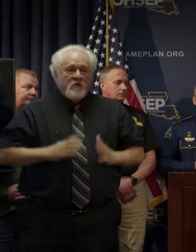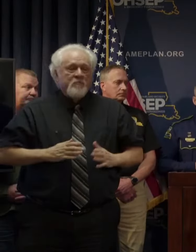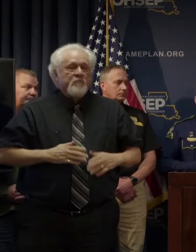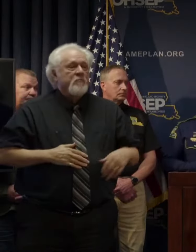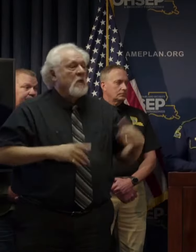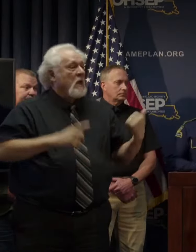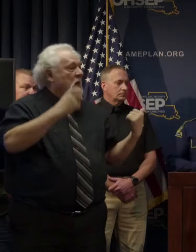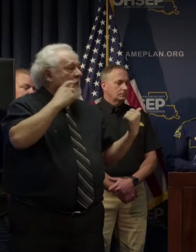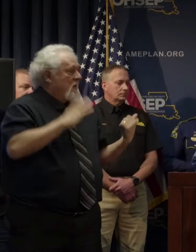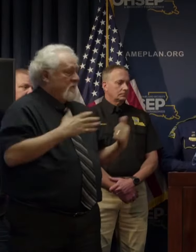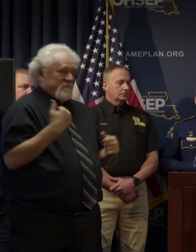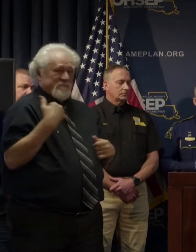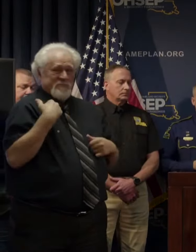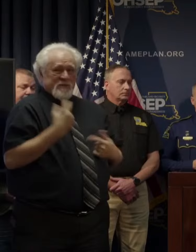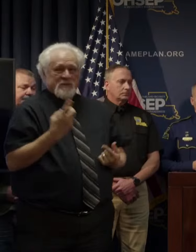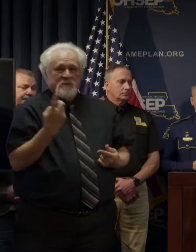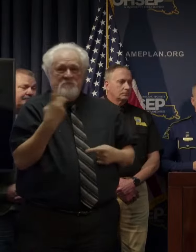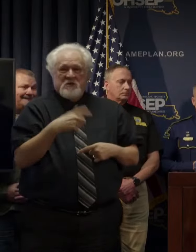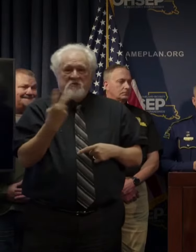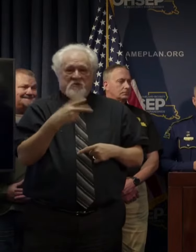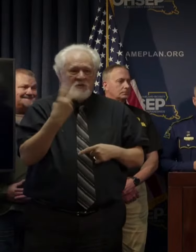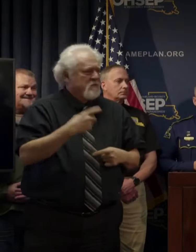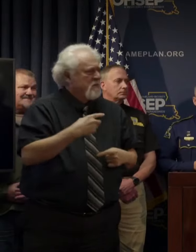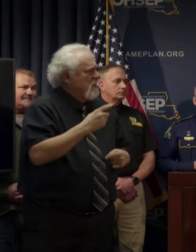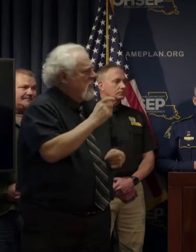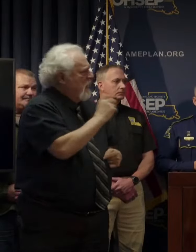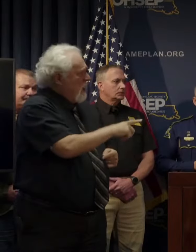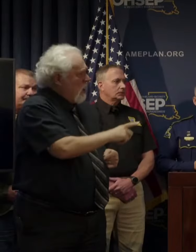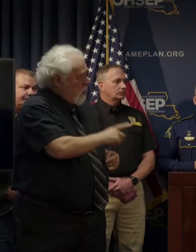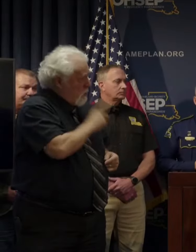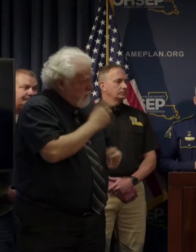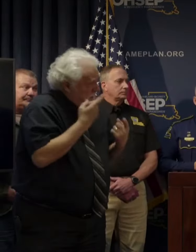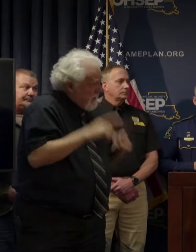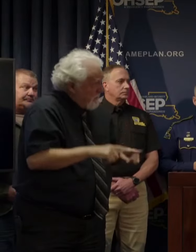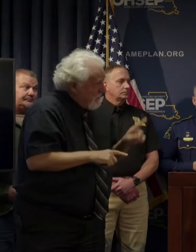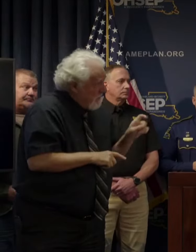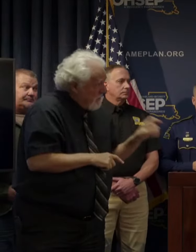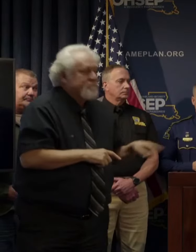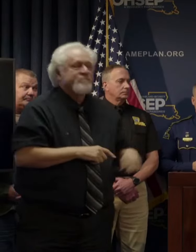Governor, over the last day or two, a lot of people have asked me, is this really happening?